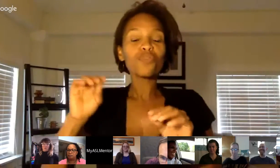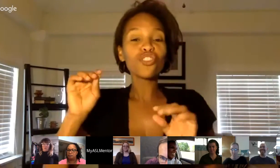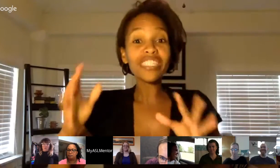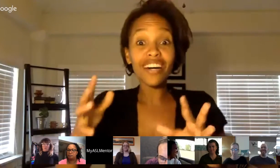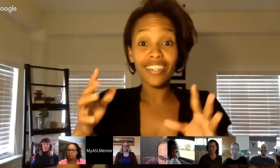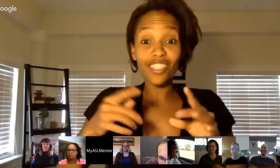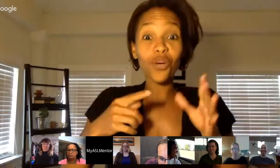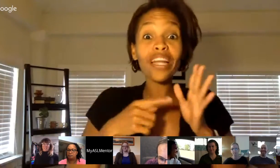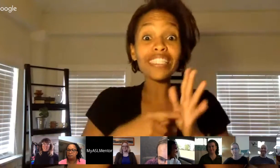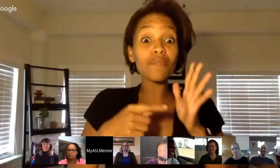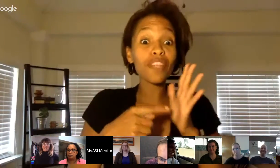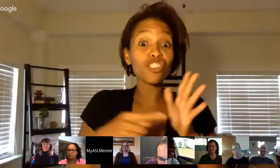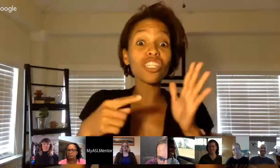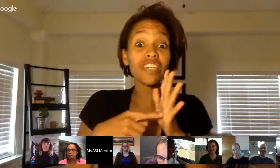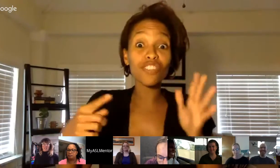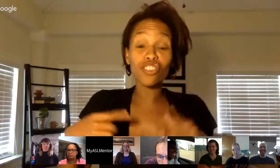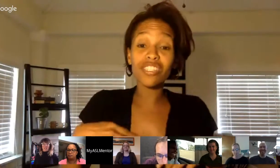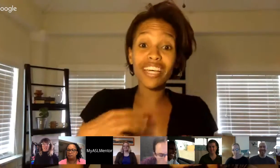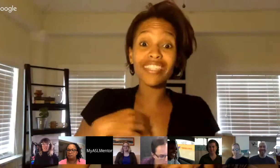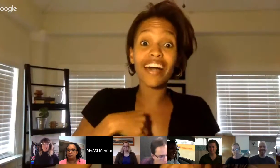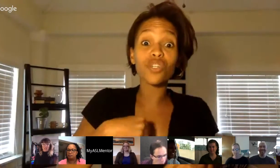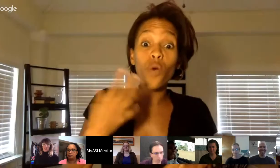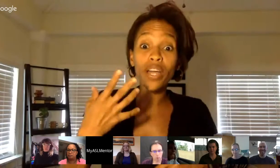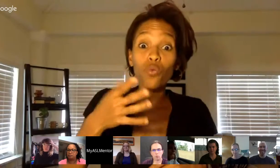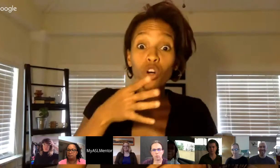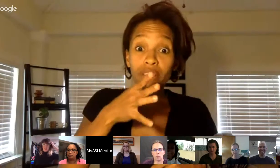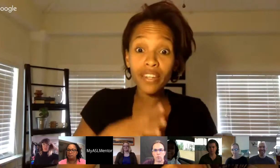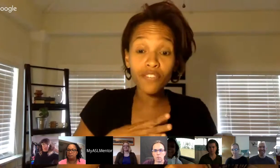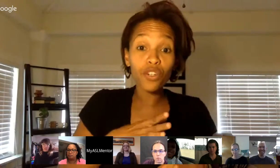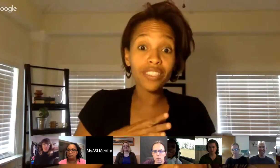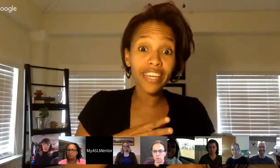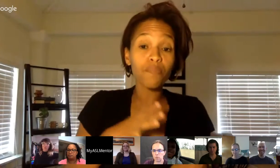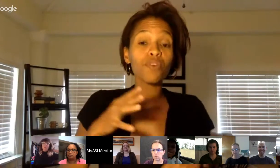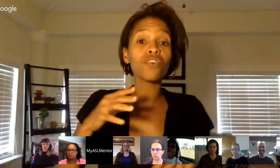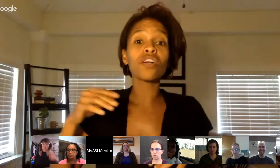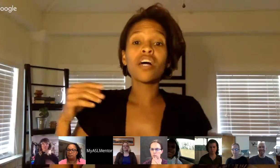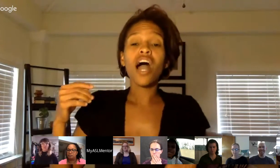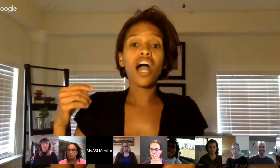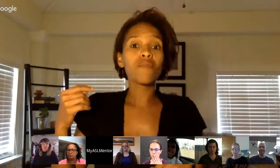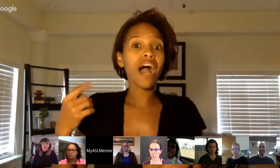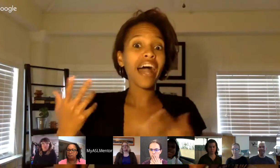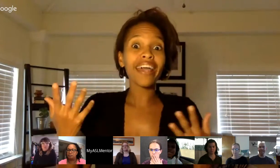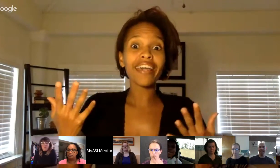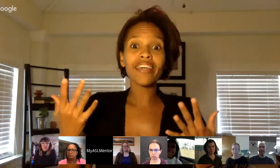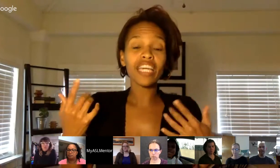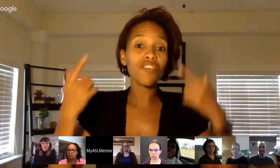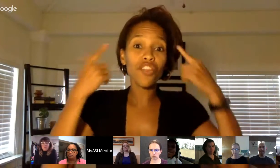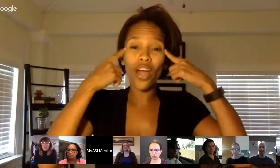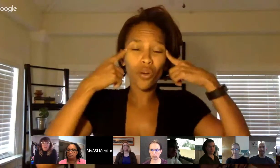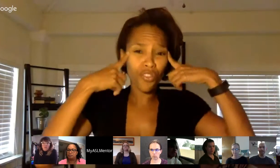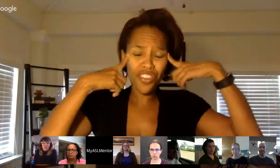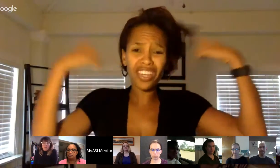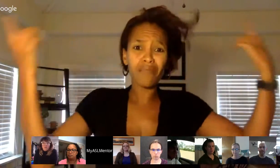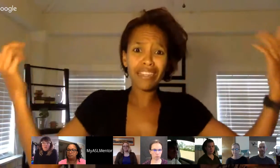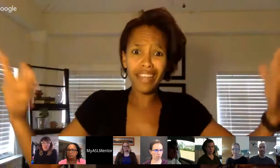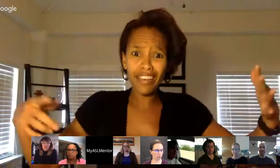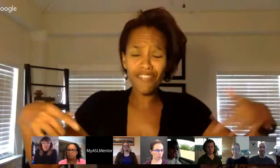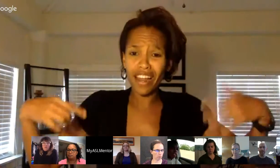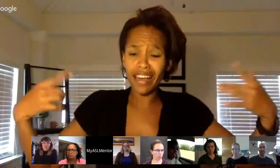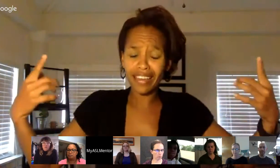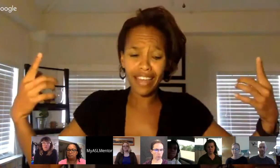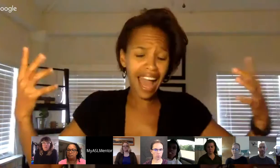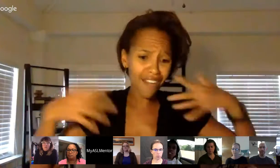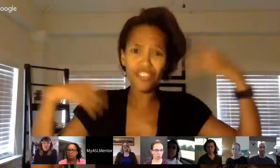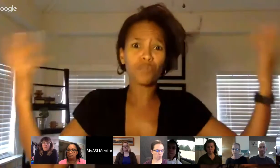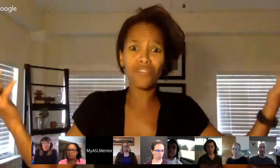she does. So one example that she gives is she says, as a white woman, for example, Even though I don't think in my life